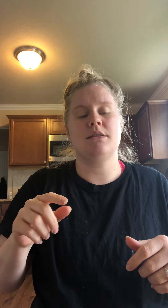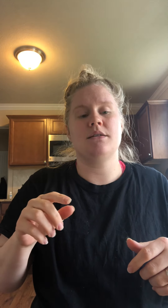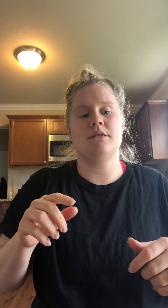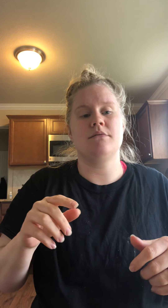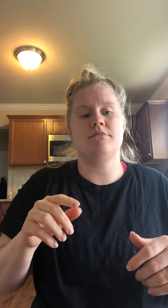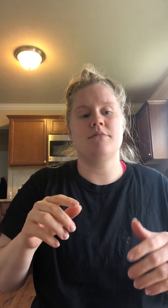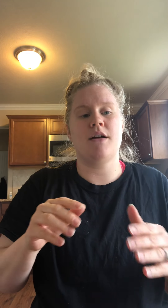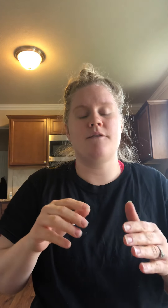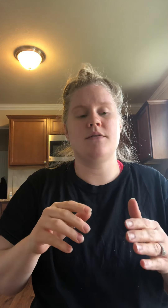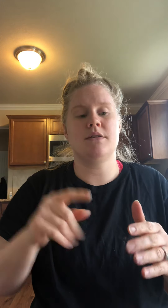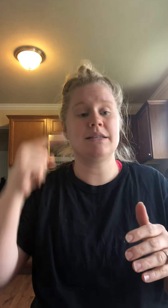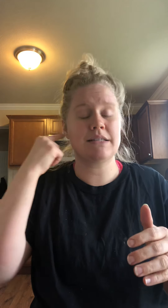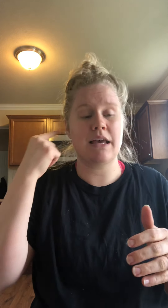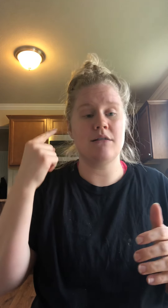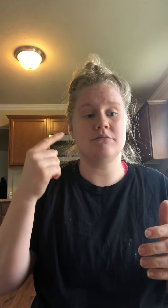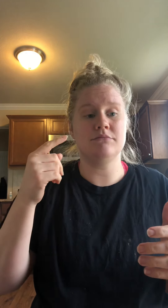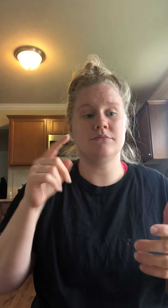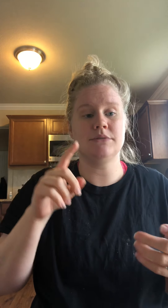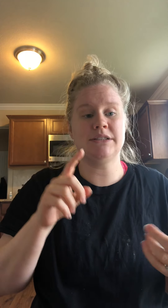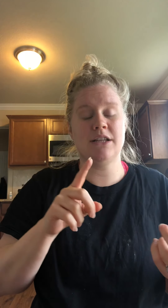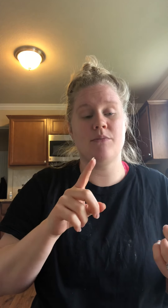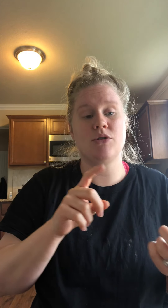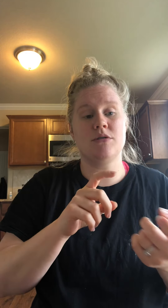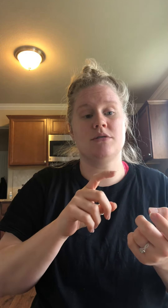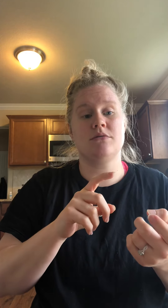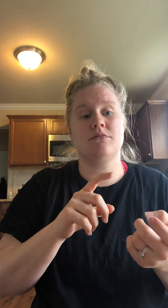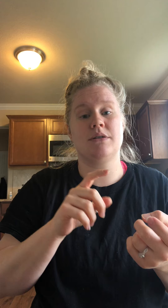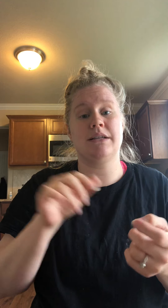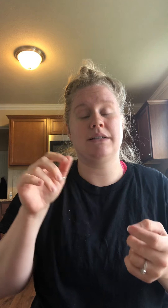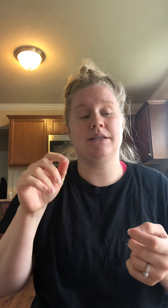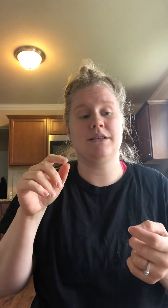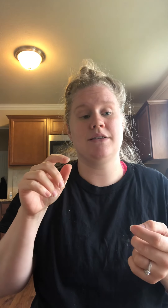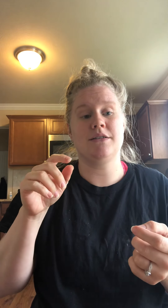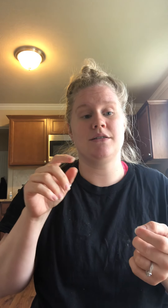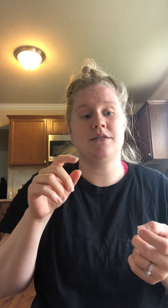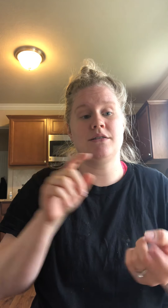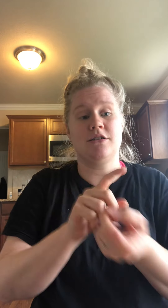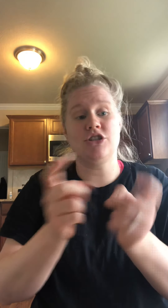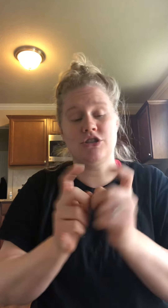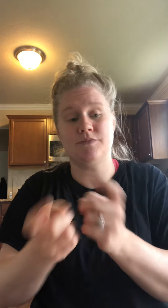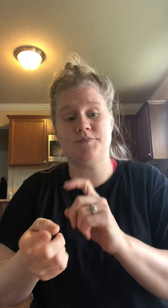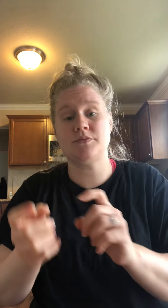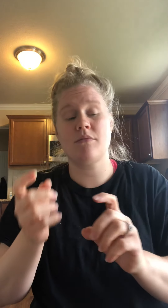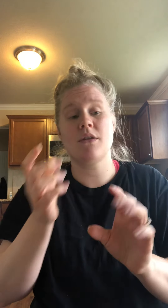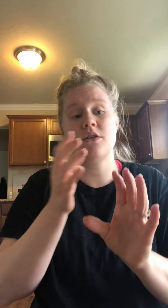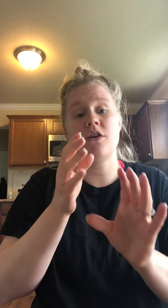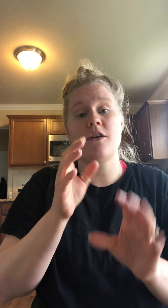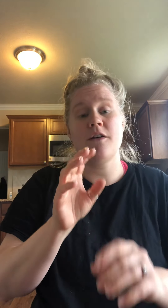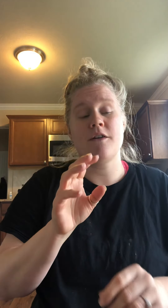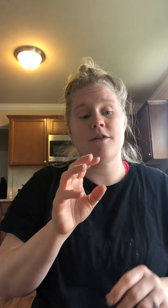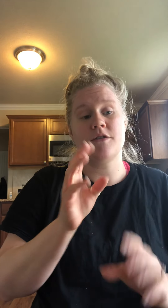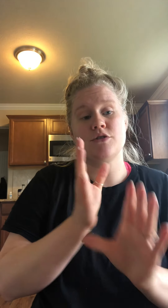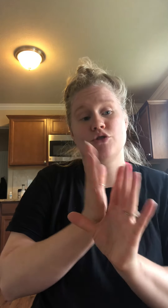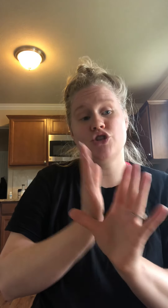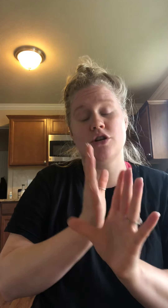And in Germanic languages especially, there's one typical kind of vowel harmony, which